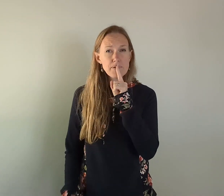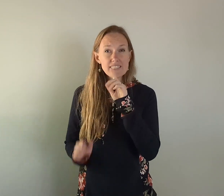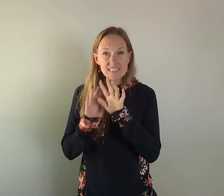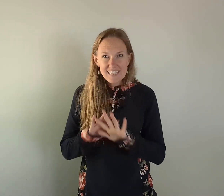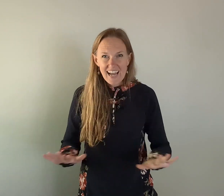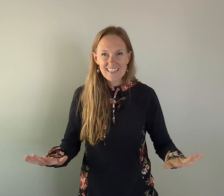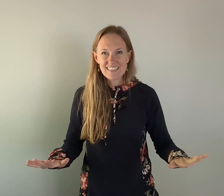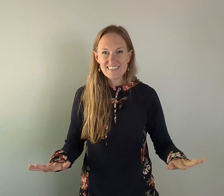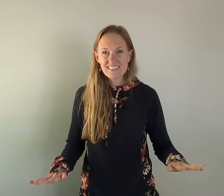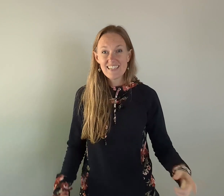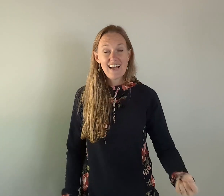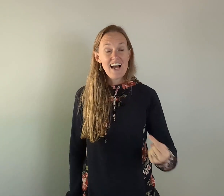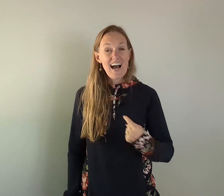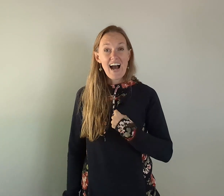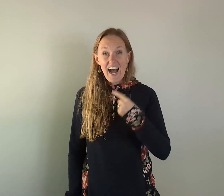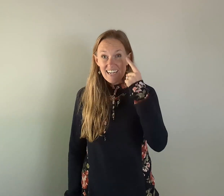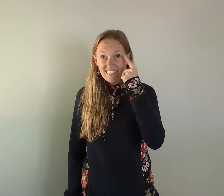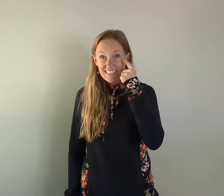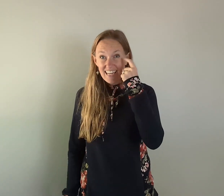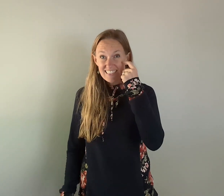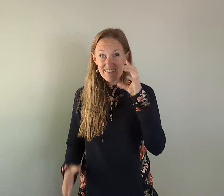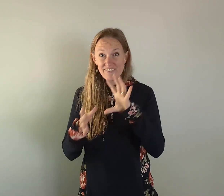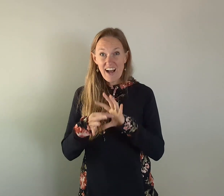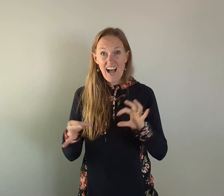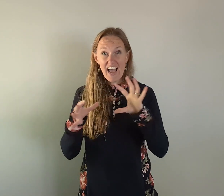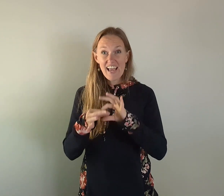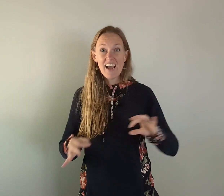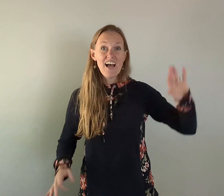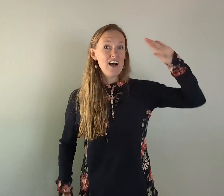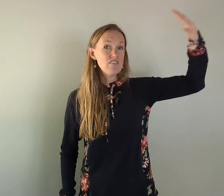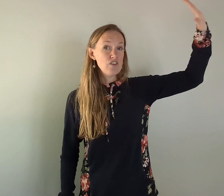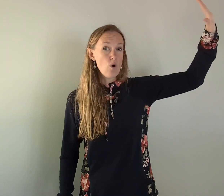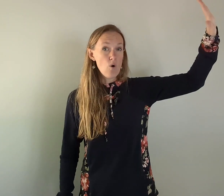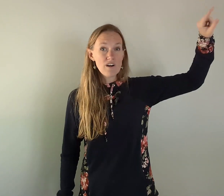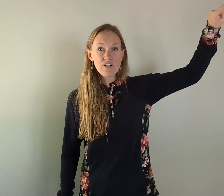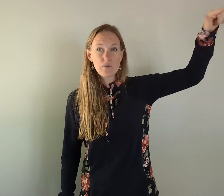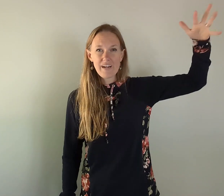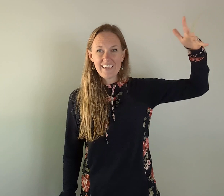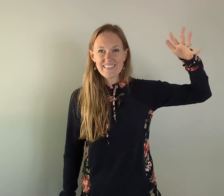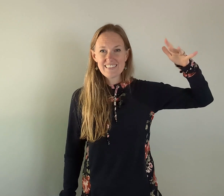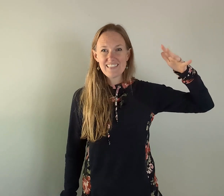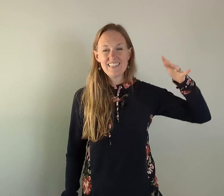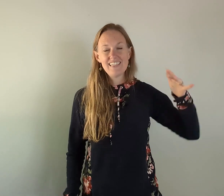be silent. I'll testify of your grace.